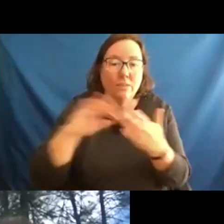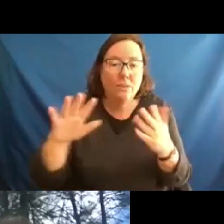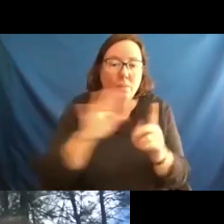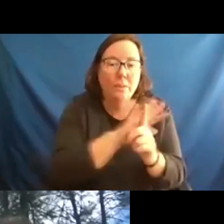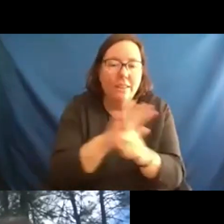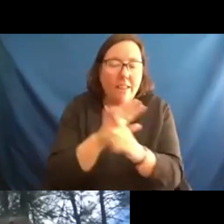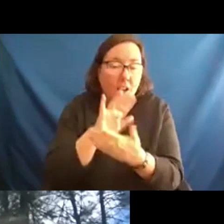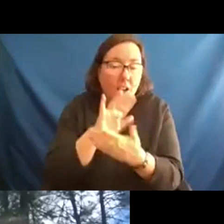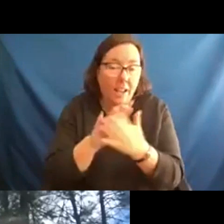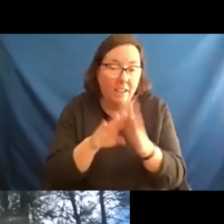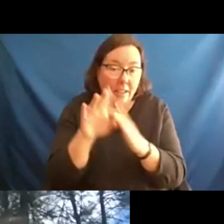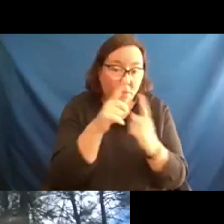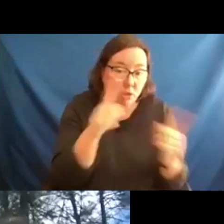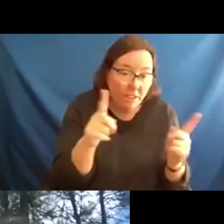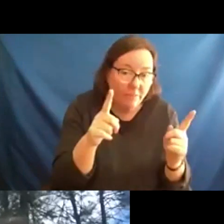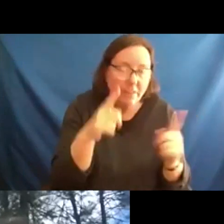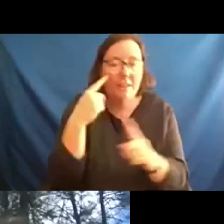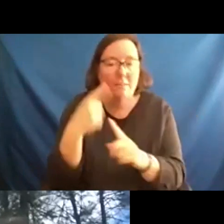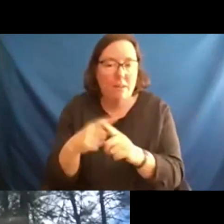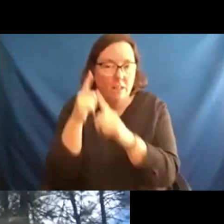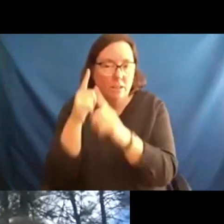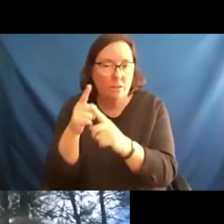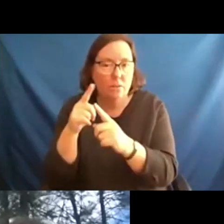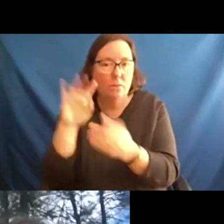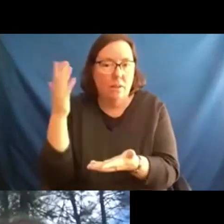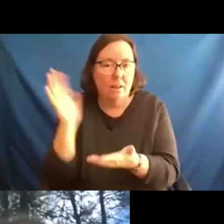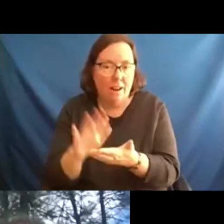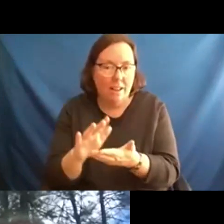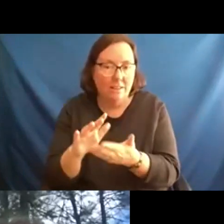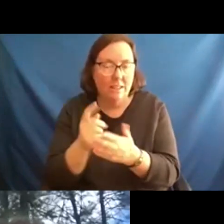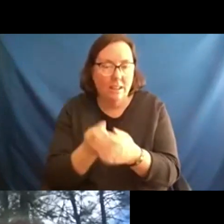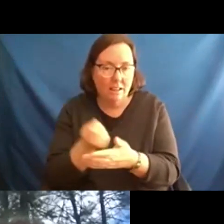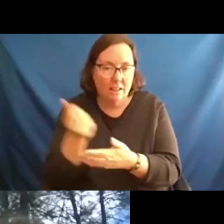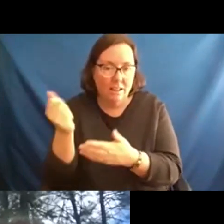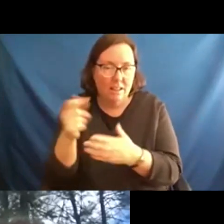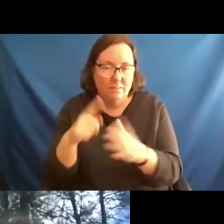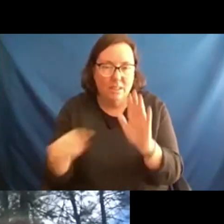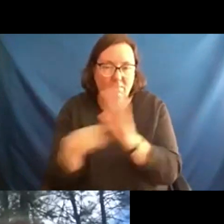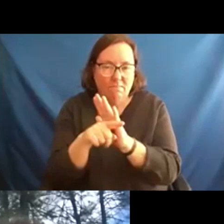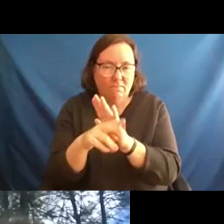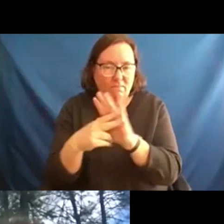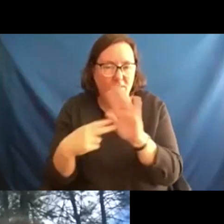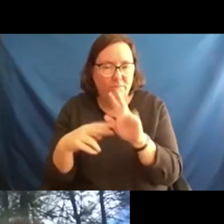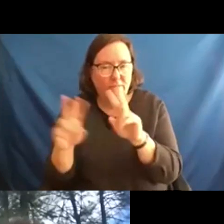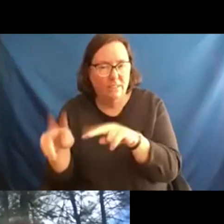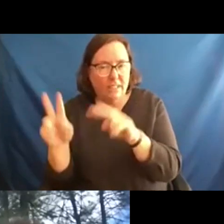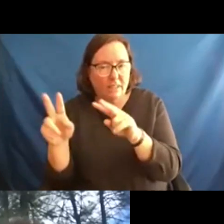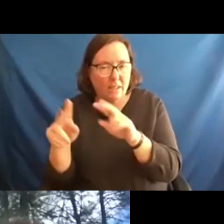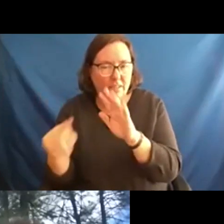Delta Alpha Pi seeks to lessen and eventually eliminate the stigma and the